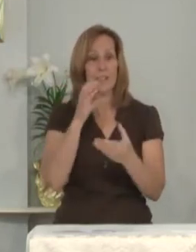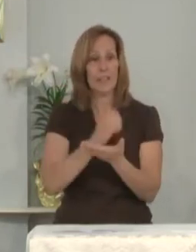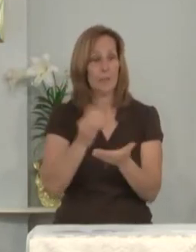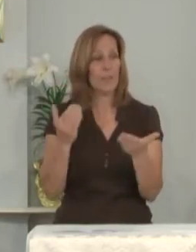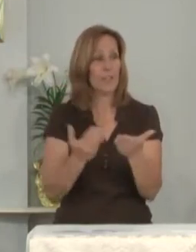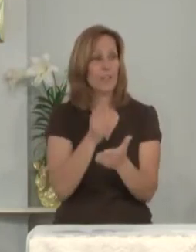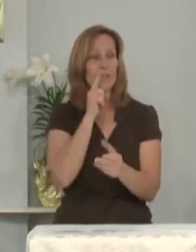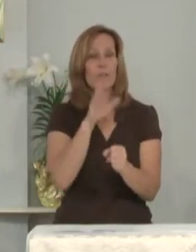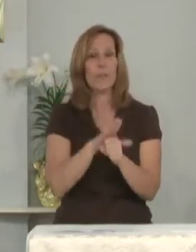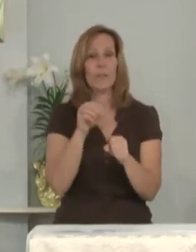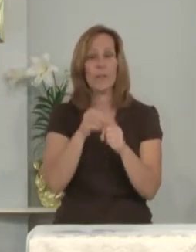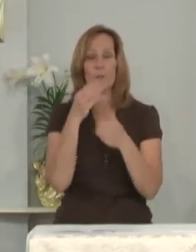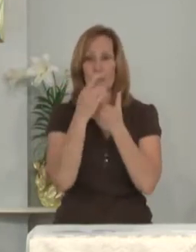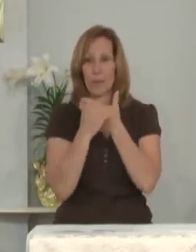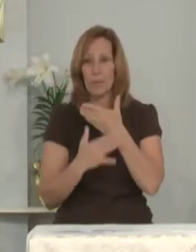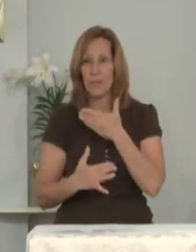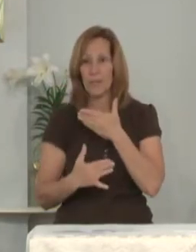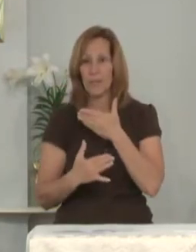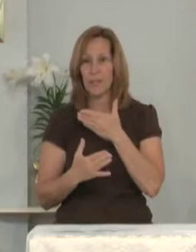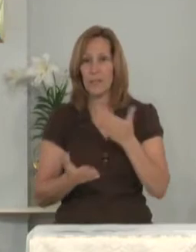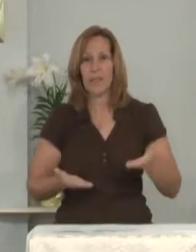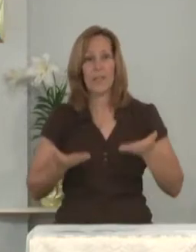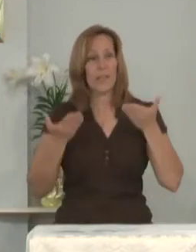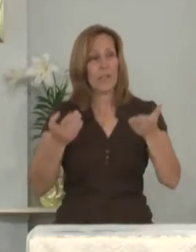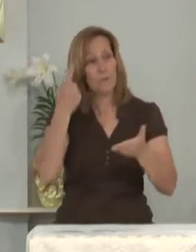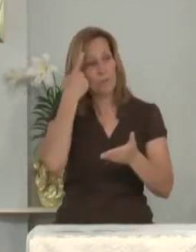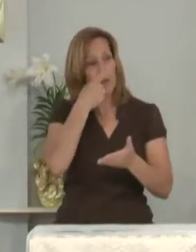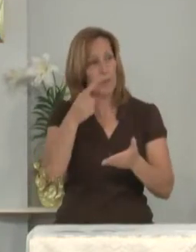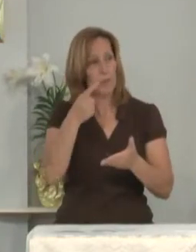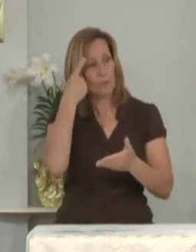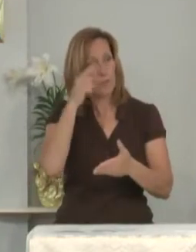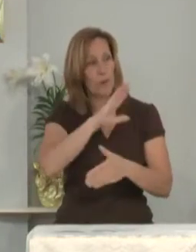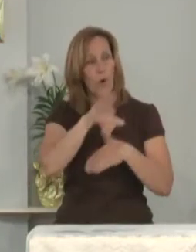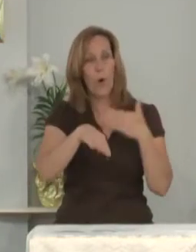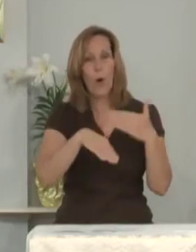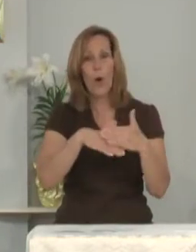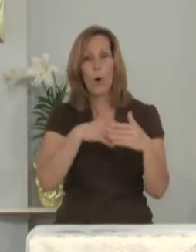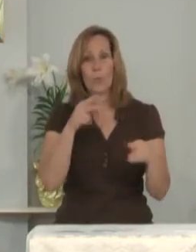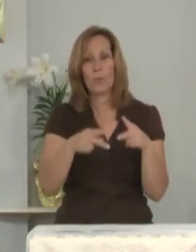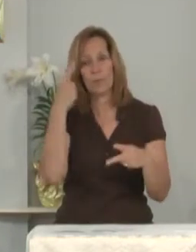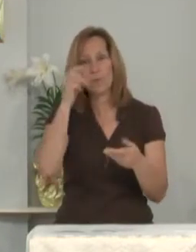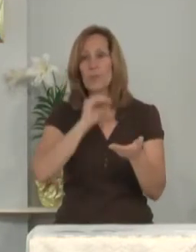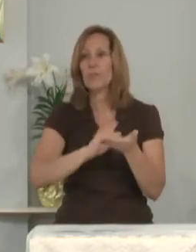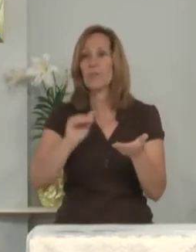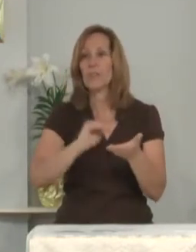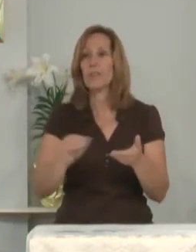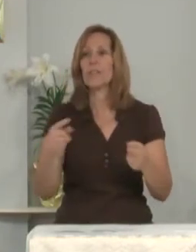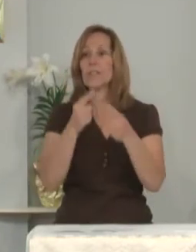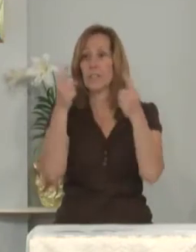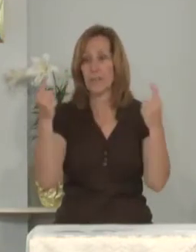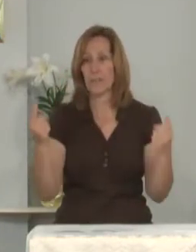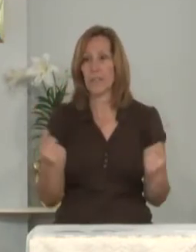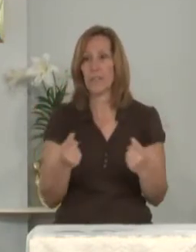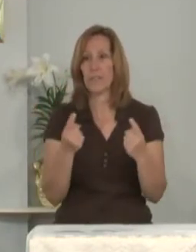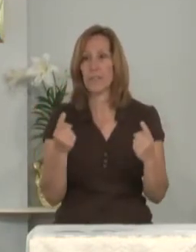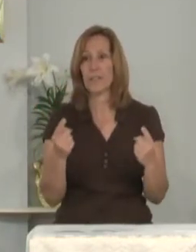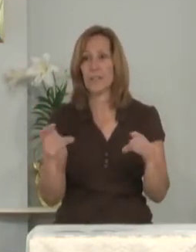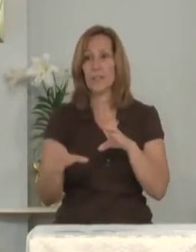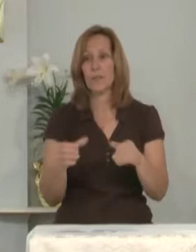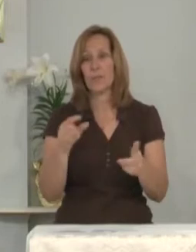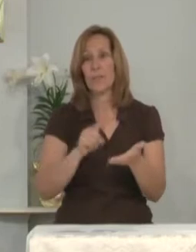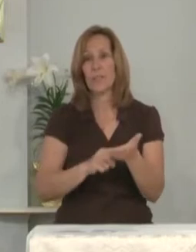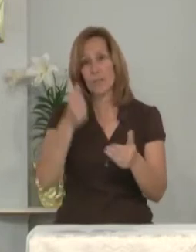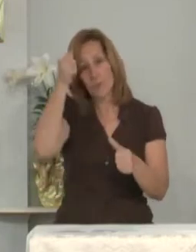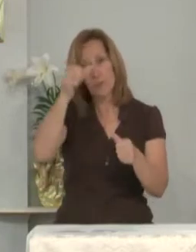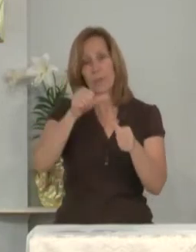is the new covenant in my blood, shed for you and for all people for the forgiveness of sin. Do